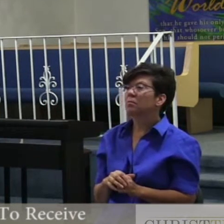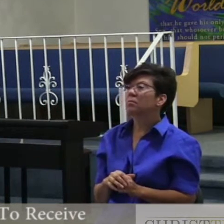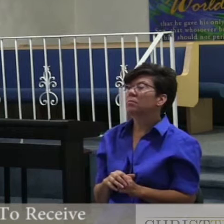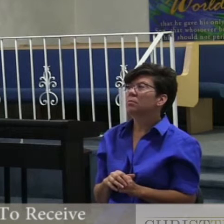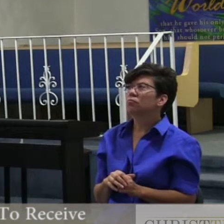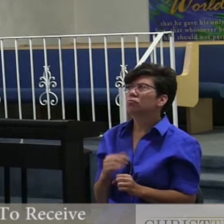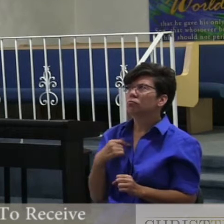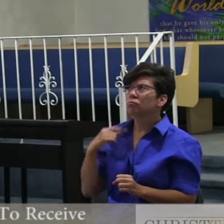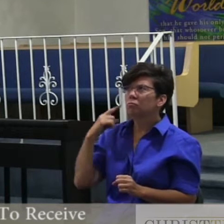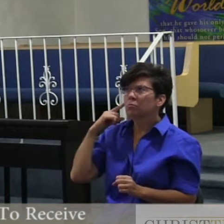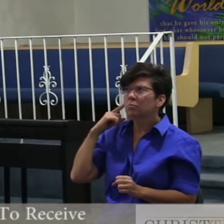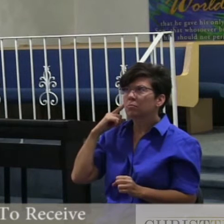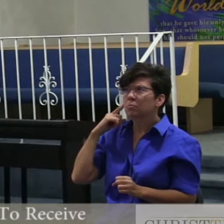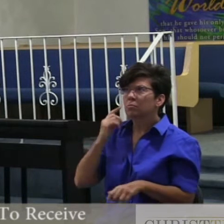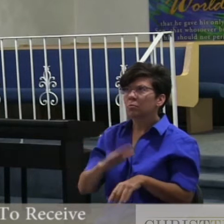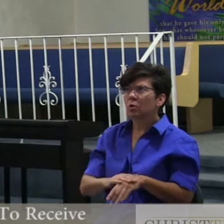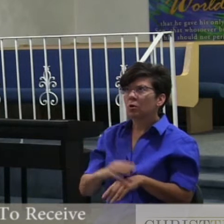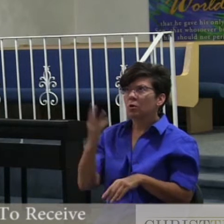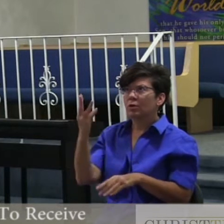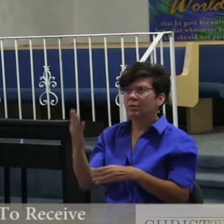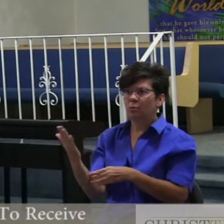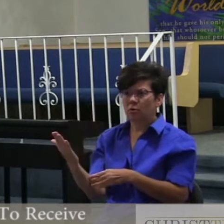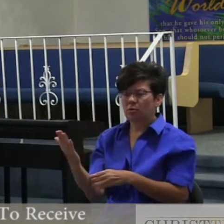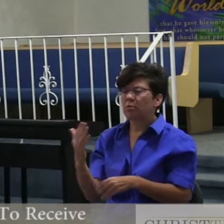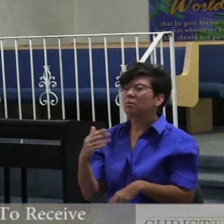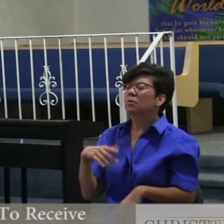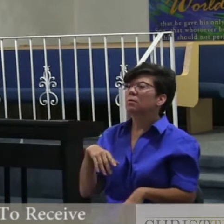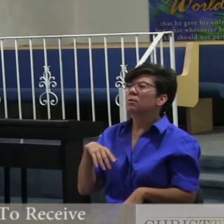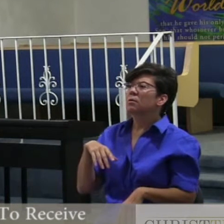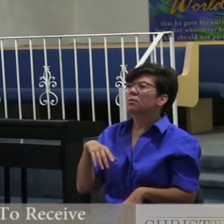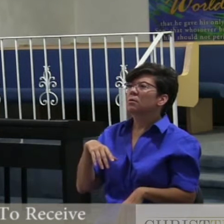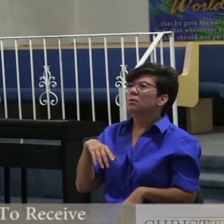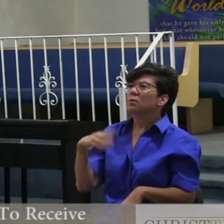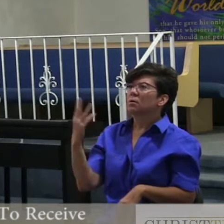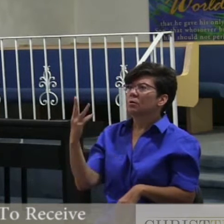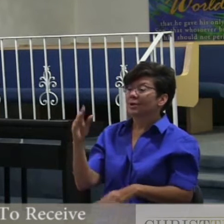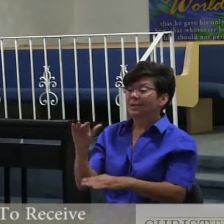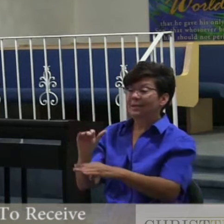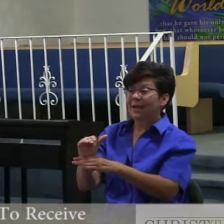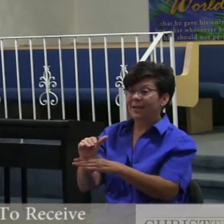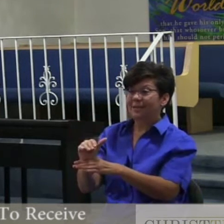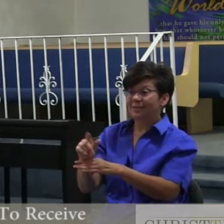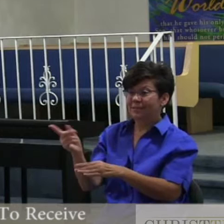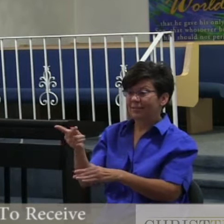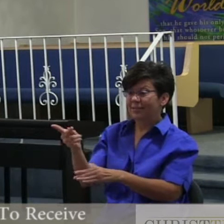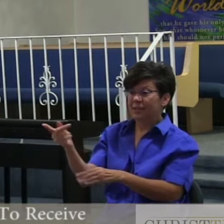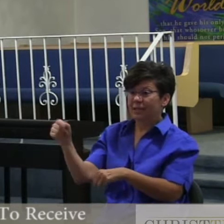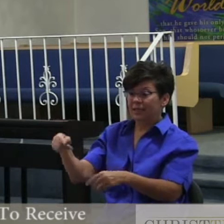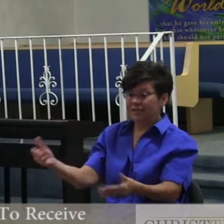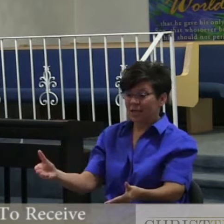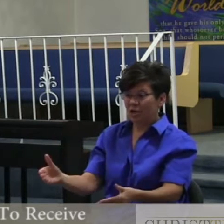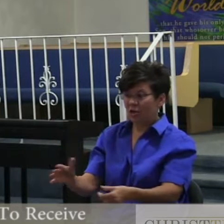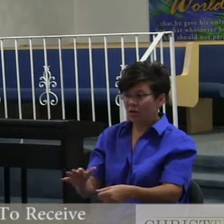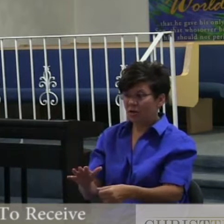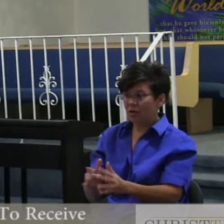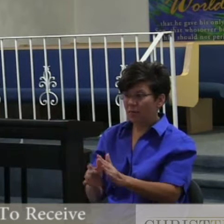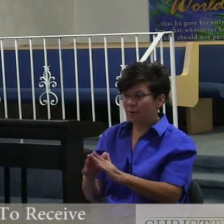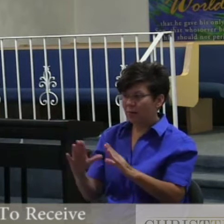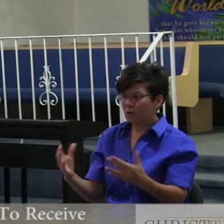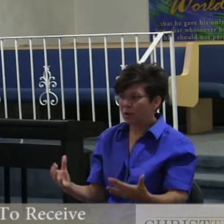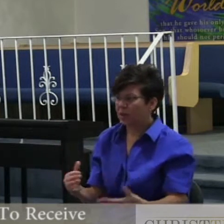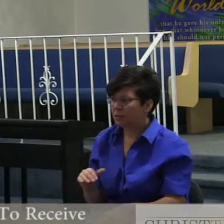I believe it was on a Wednesday morning, I believe. Wednesday night, they were here on Bible class